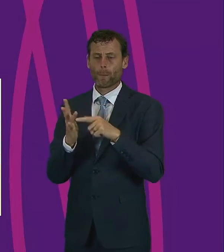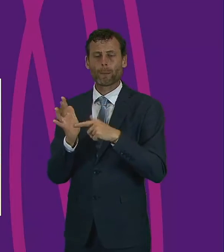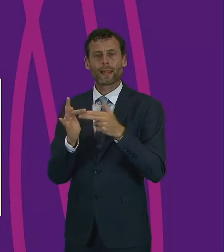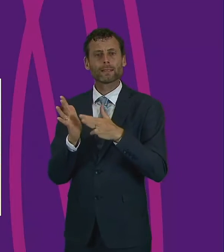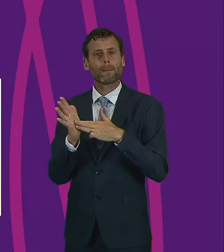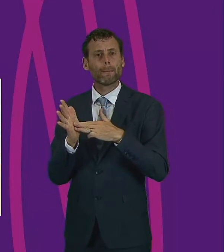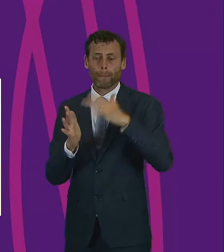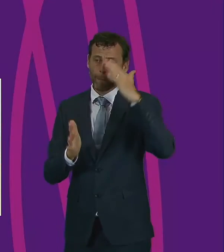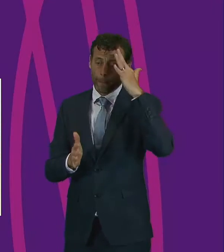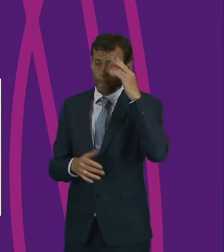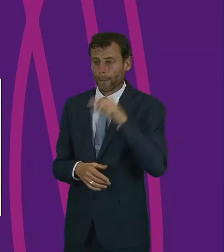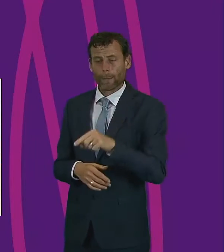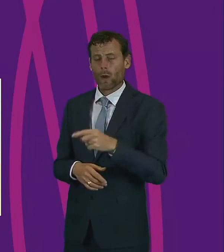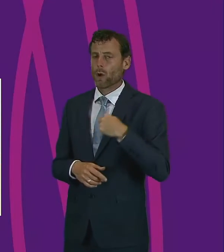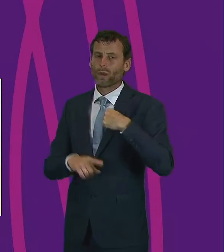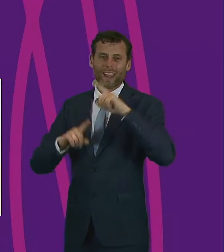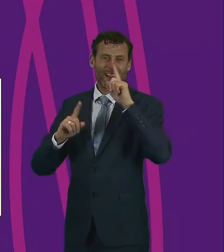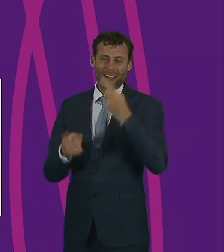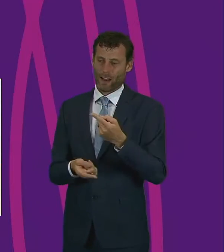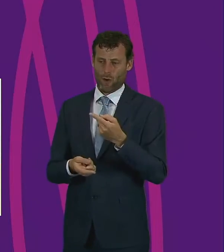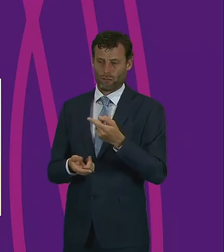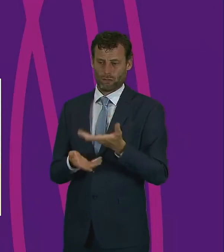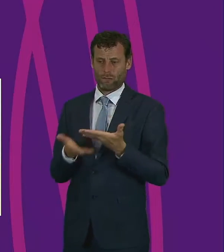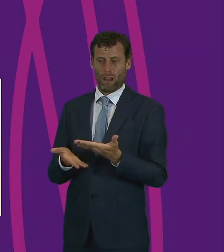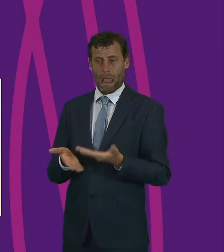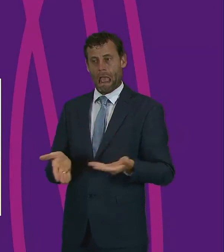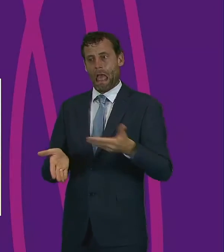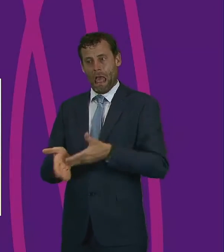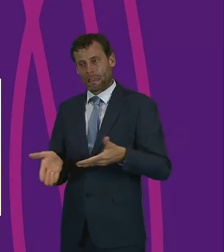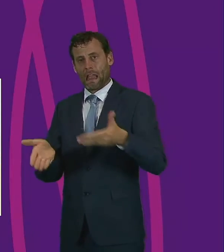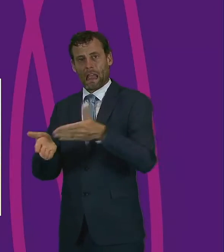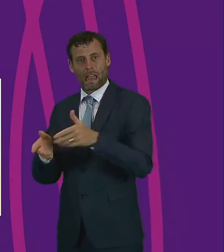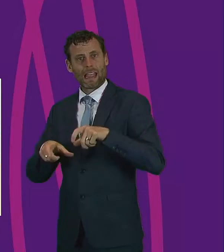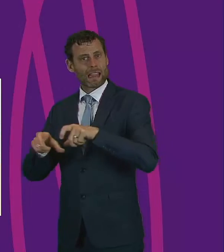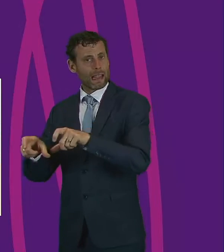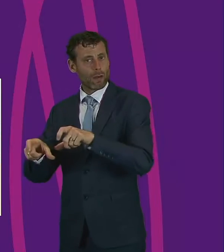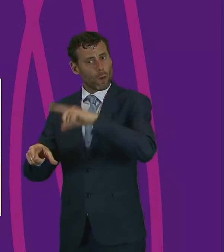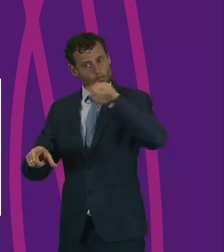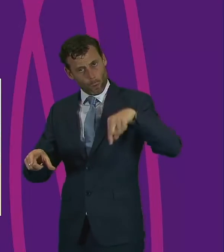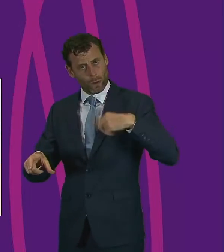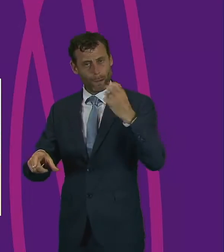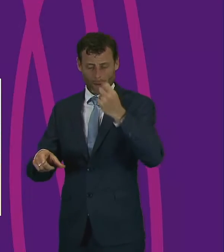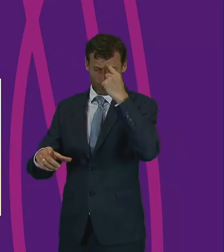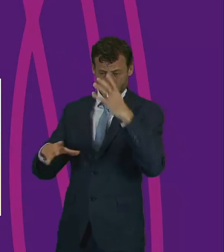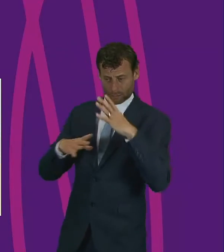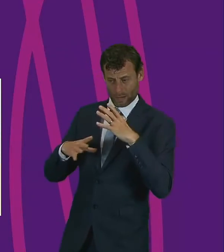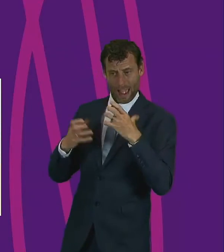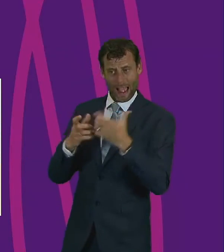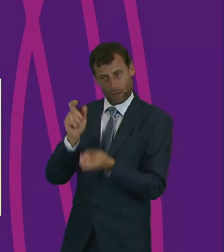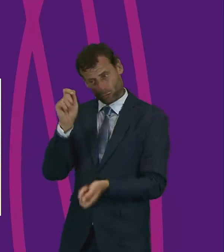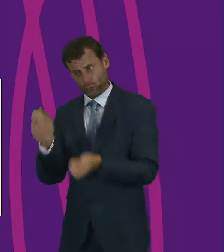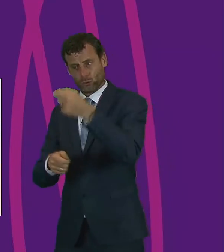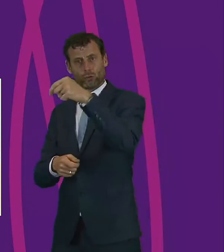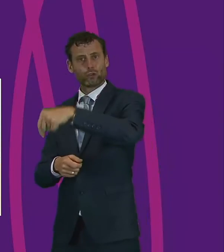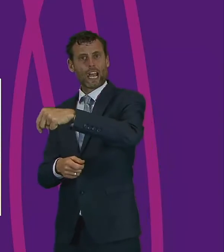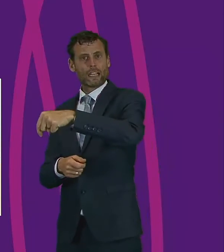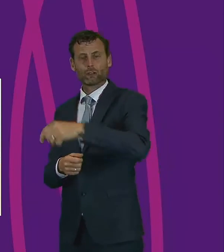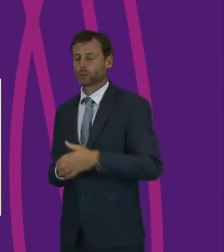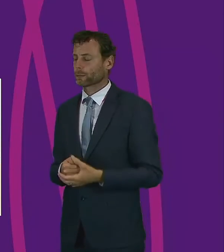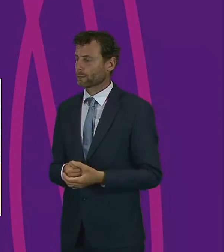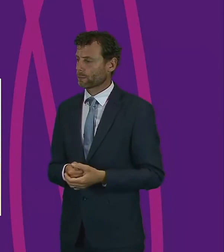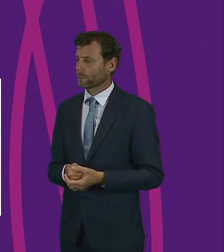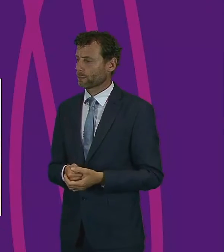repeat that mistake. We need a response in a scale not seen since the years following the Second World War. And if we do